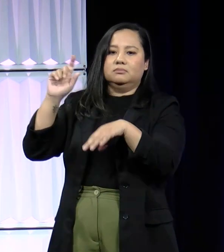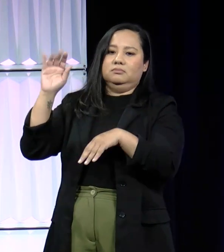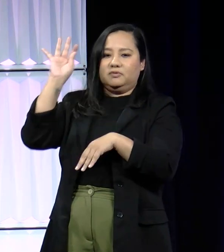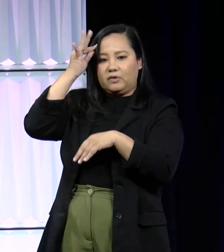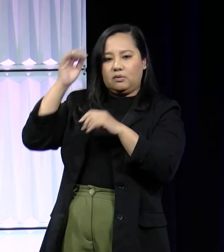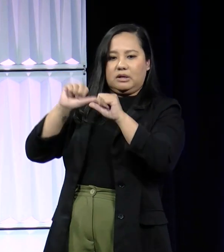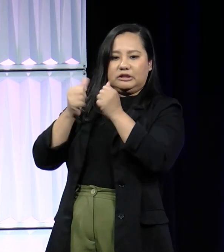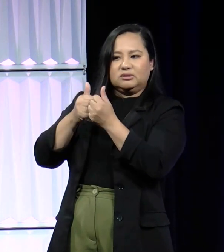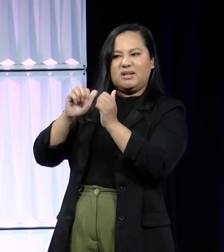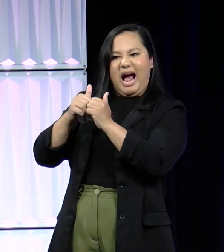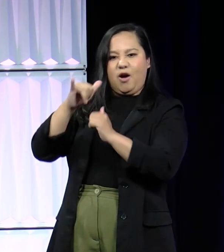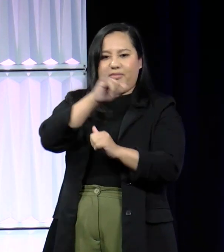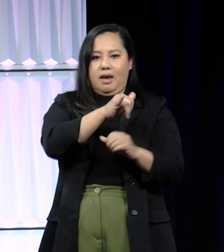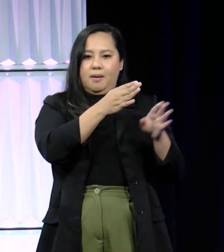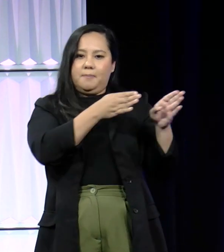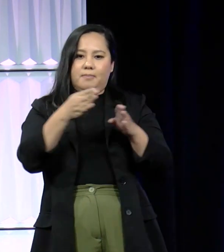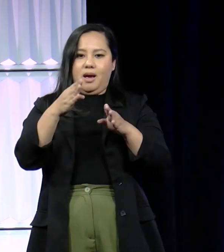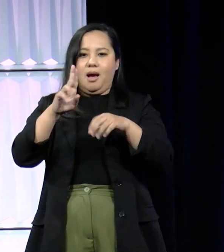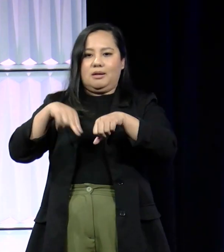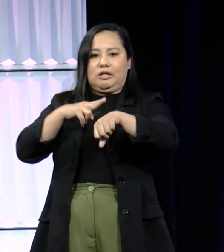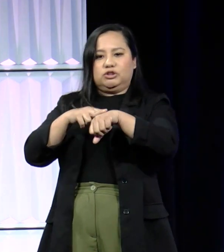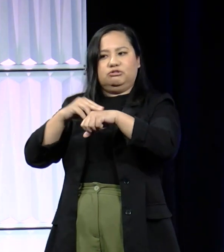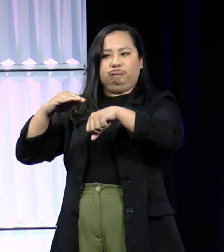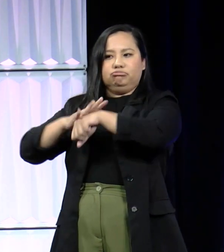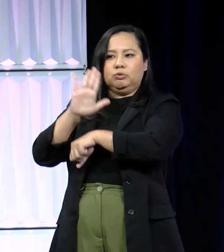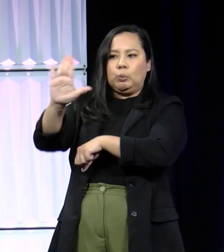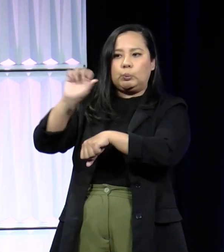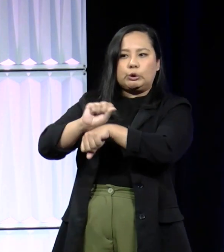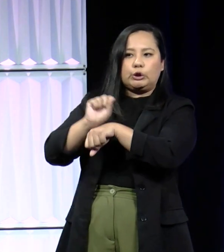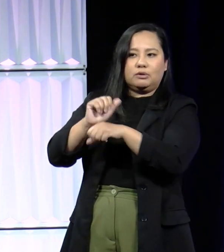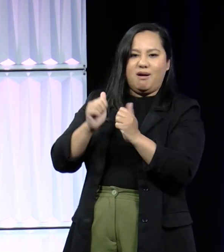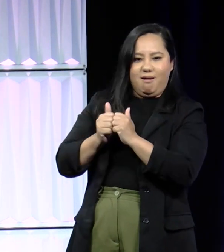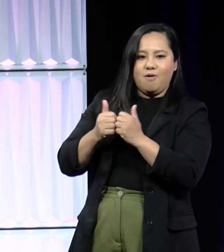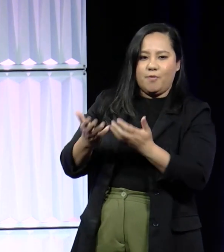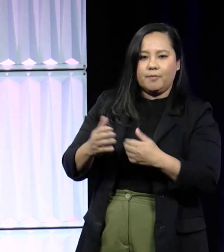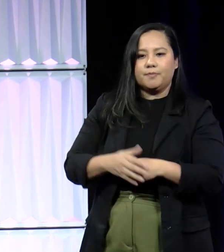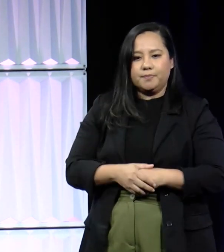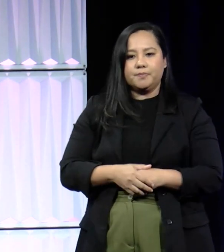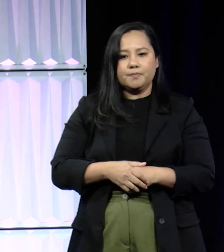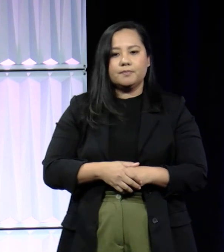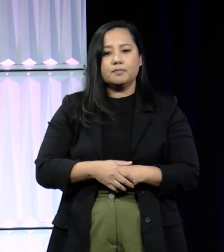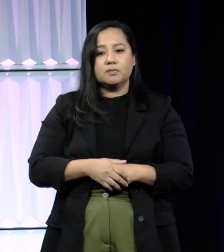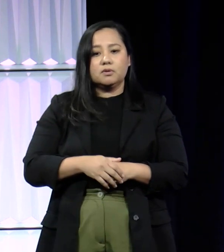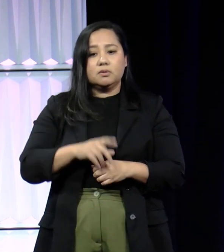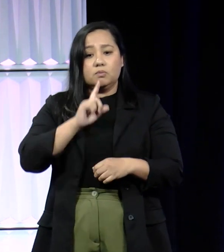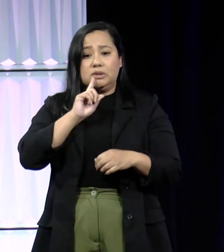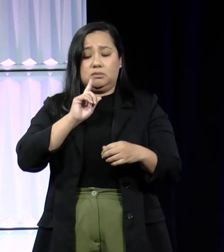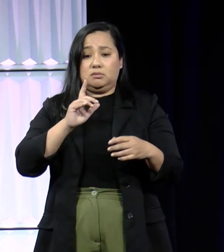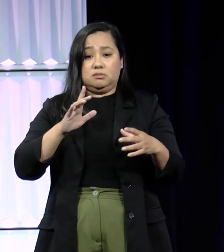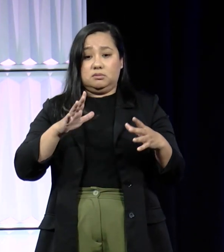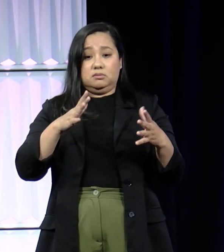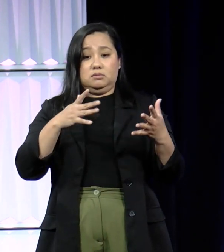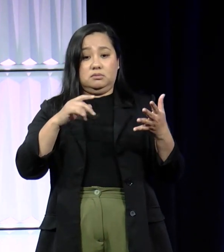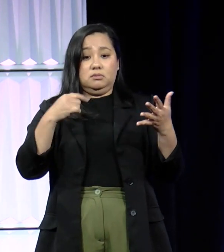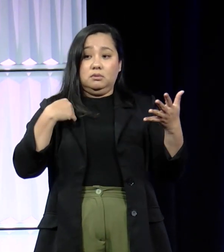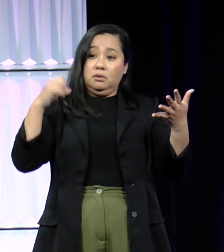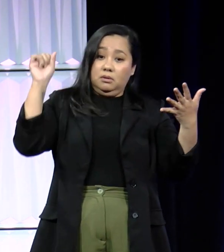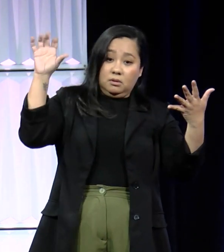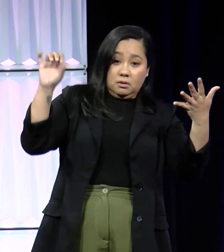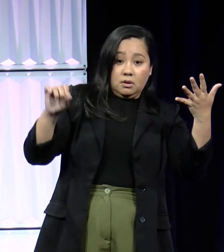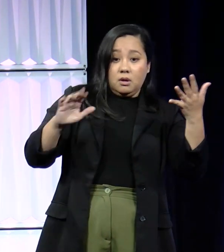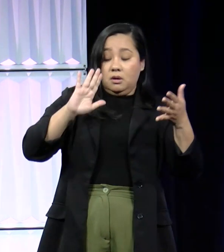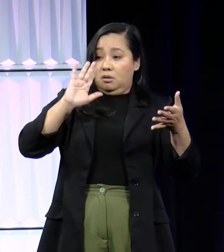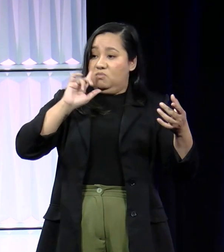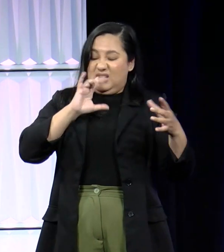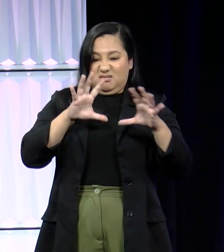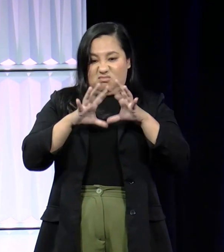this is to say our world is complex. Our work is complex, tiring, and